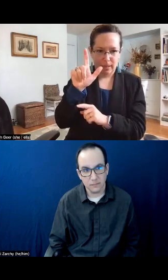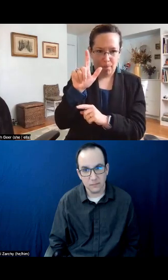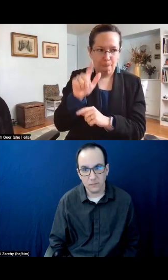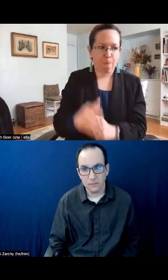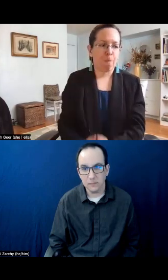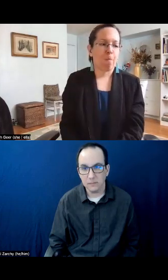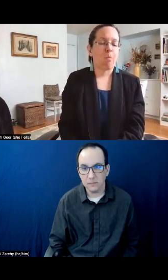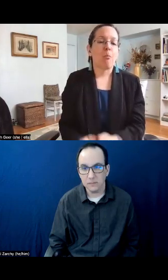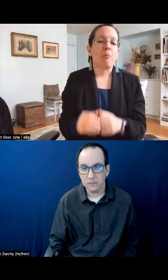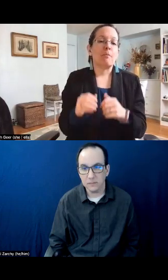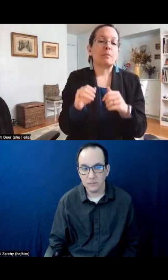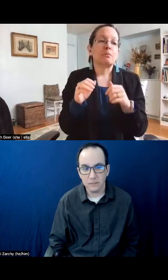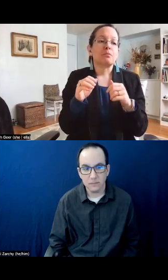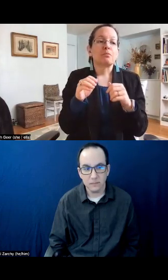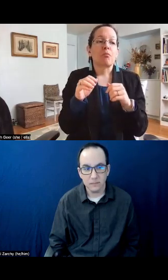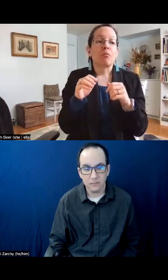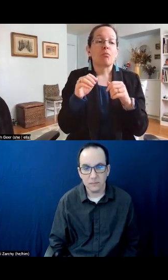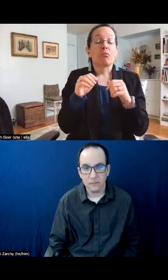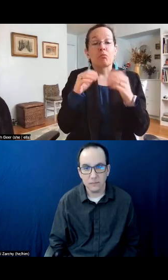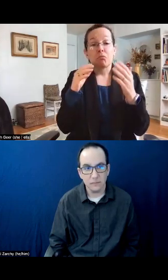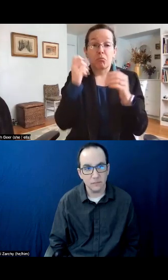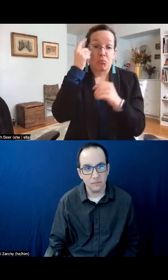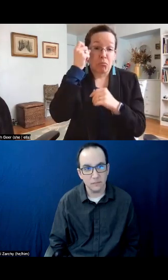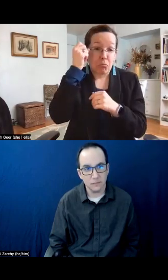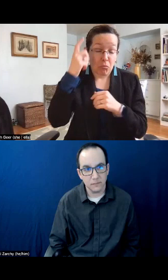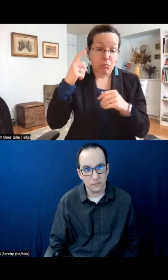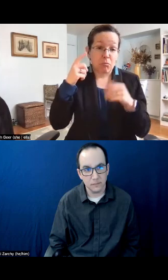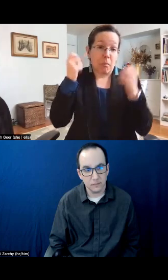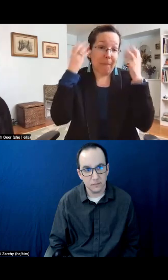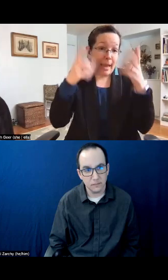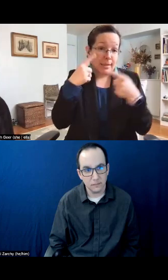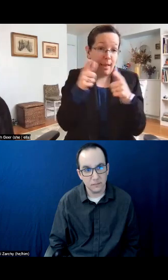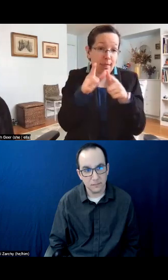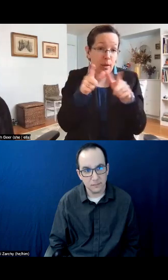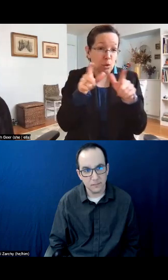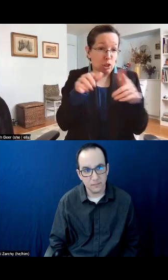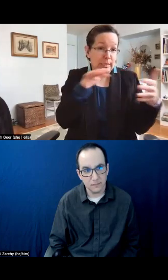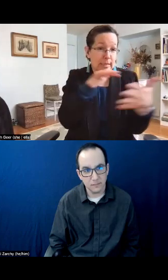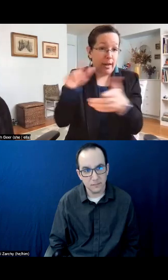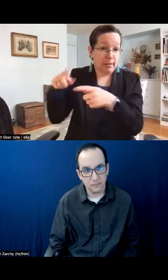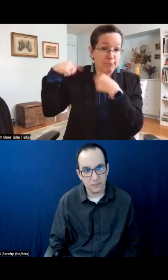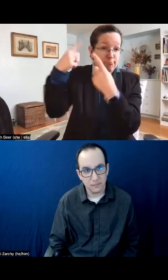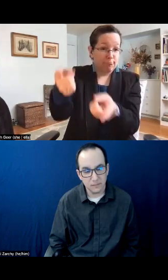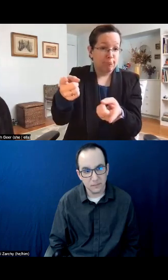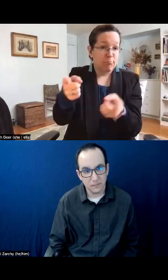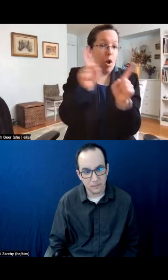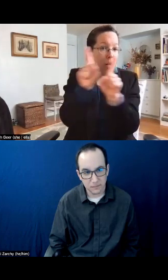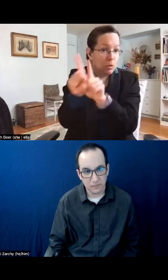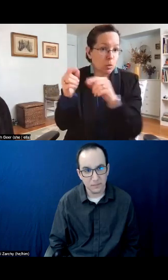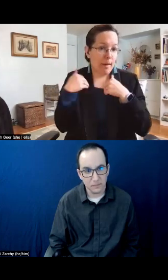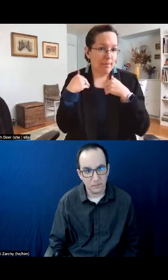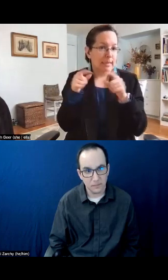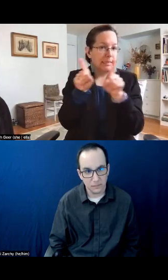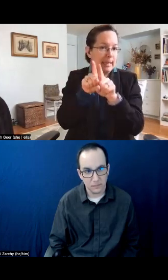today. And so we want to compare and contrast that which you're familiar with what may be novel for you. So in